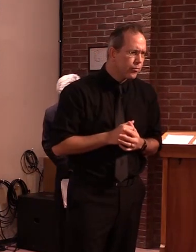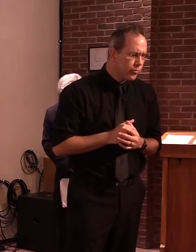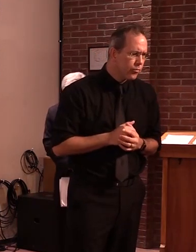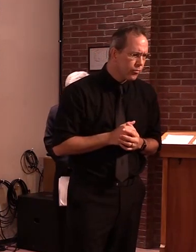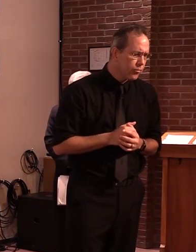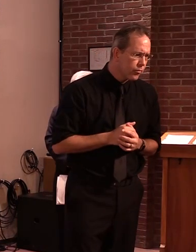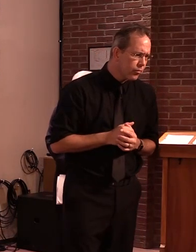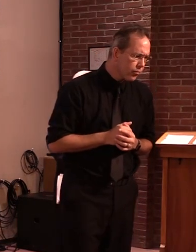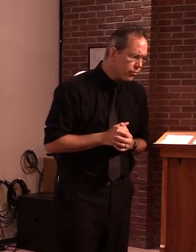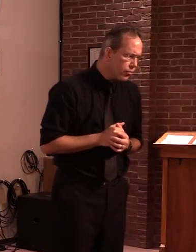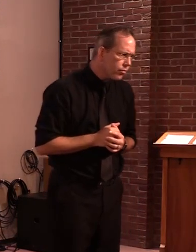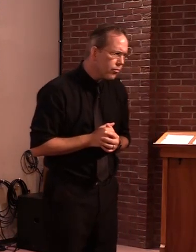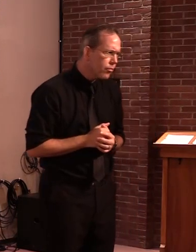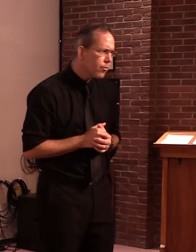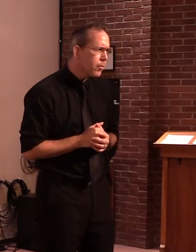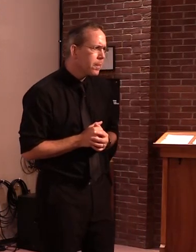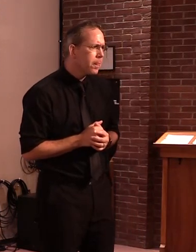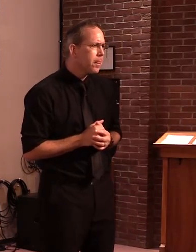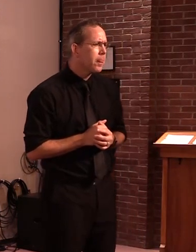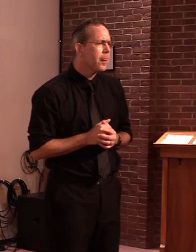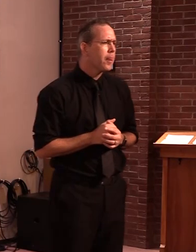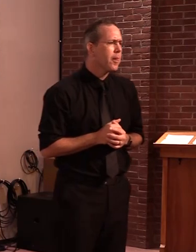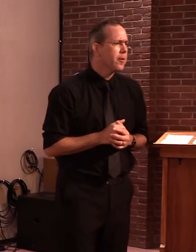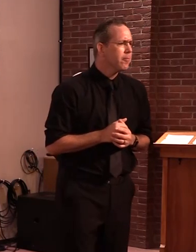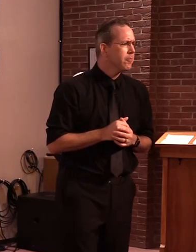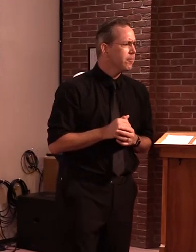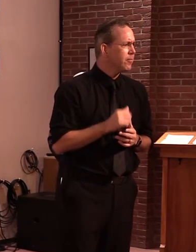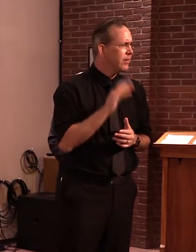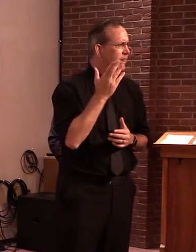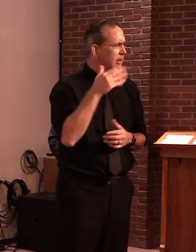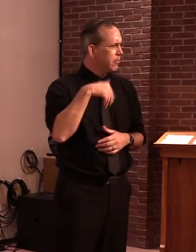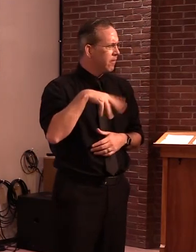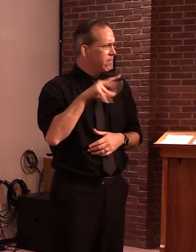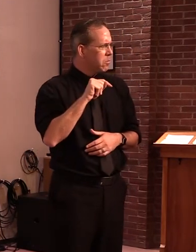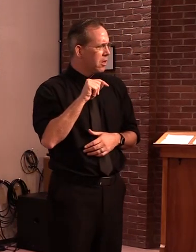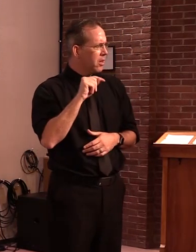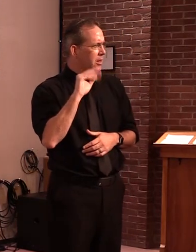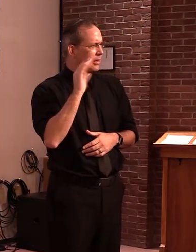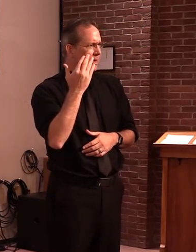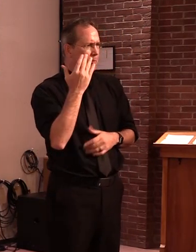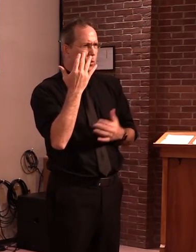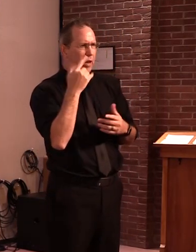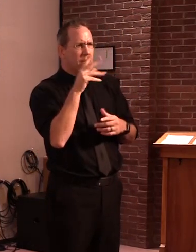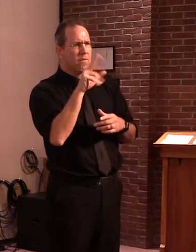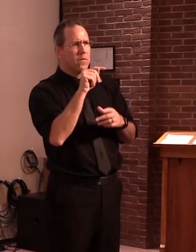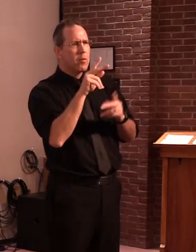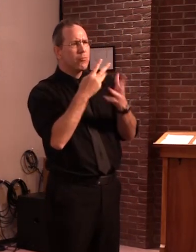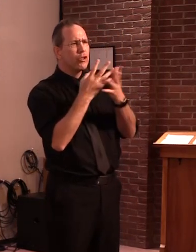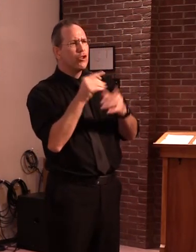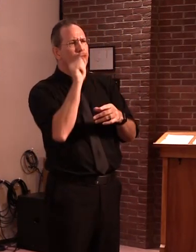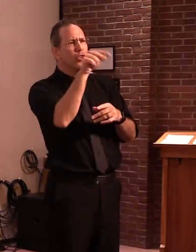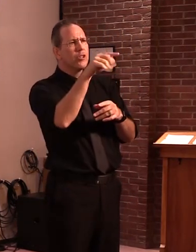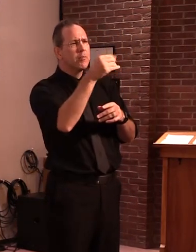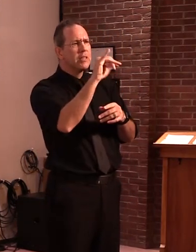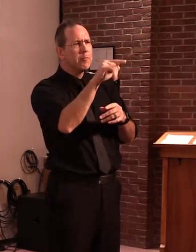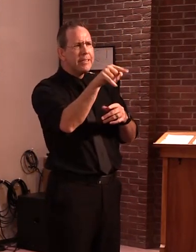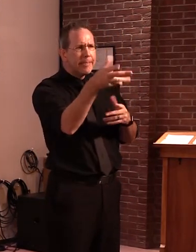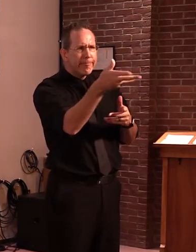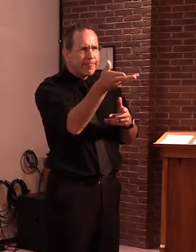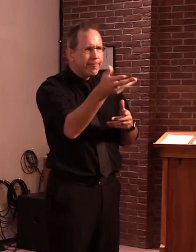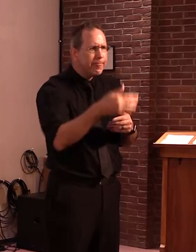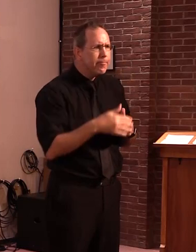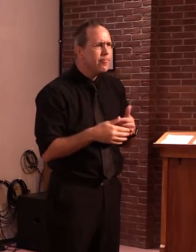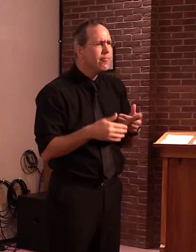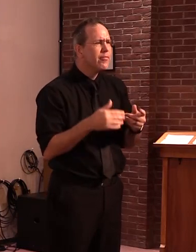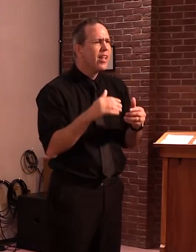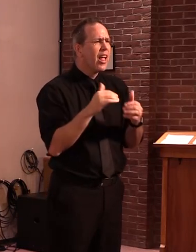responsible for the well-being of the people who are incarcerated there. What kind of supervision does the state